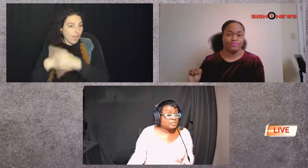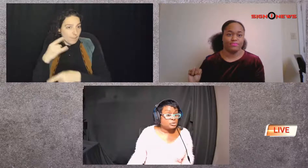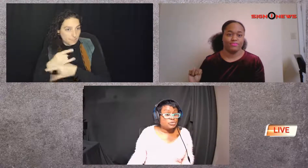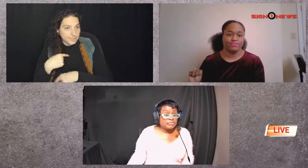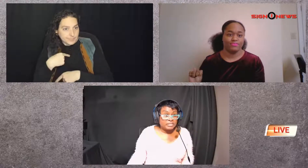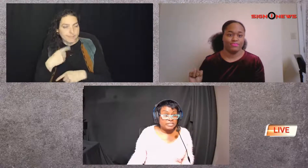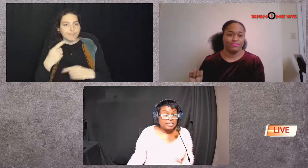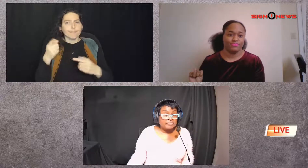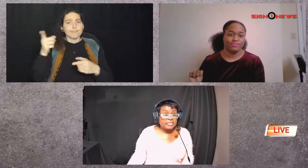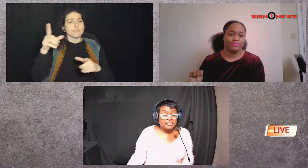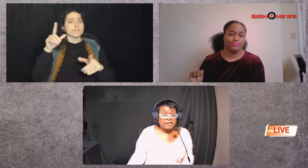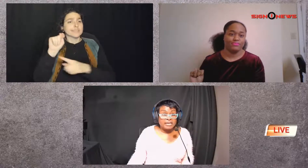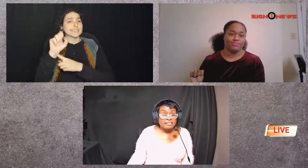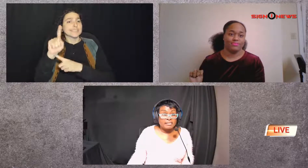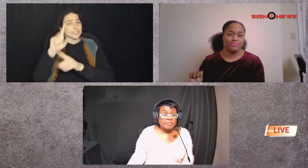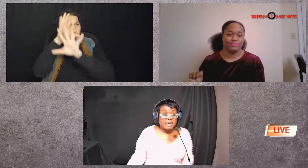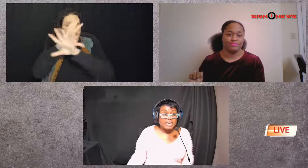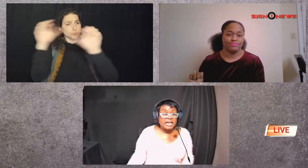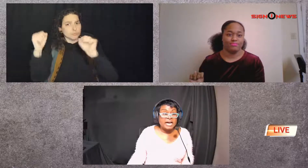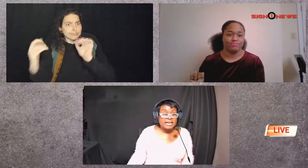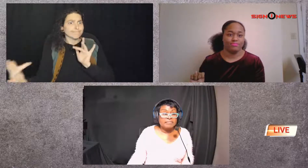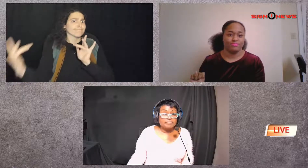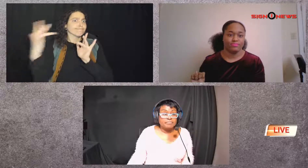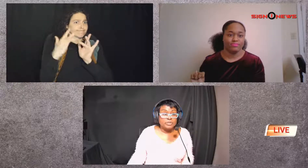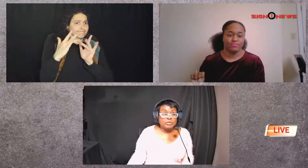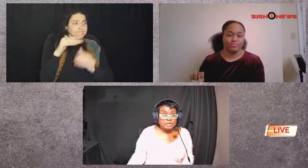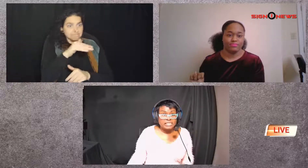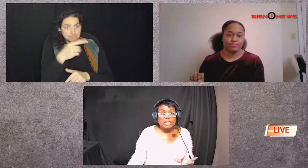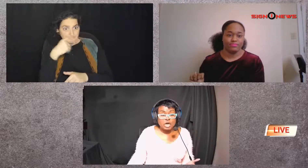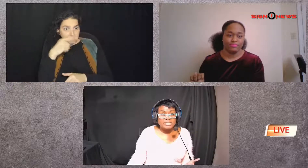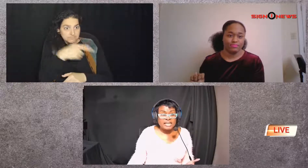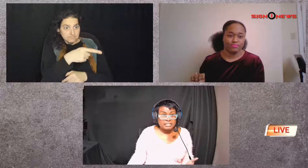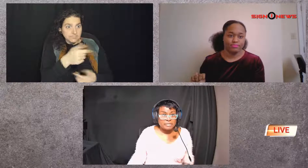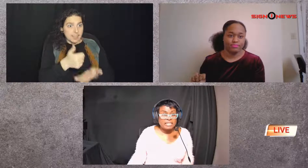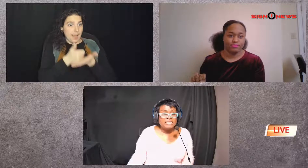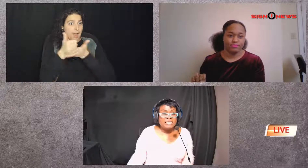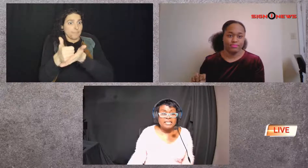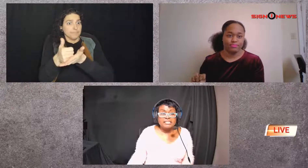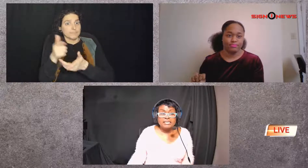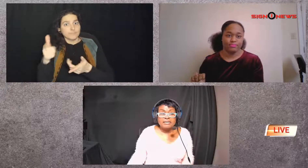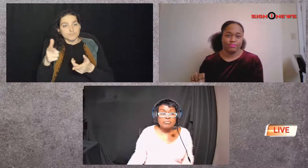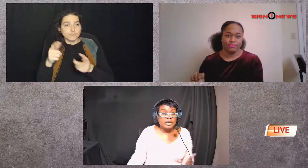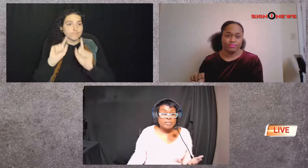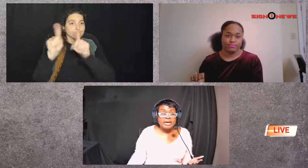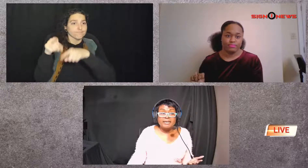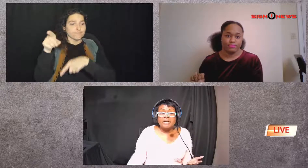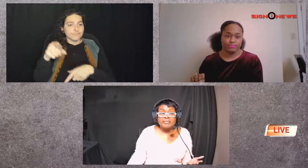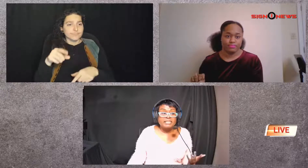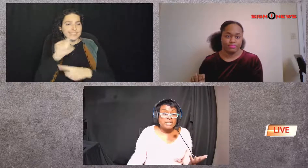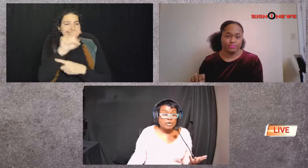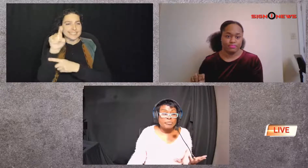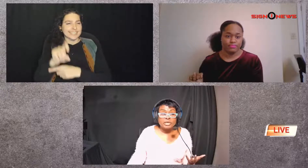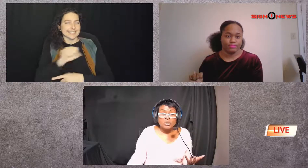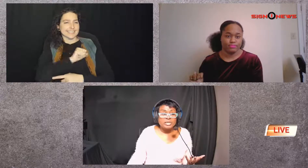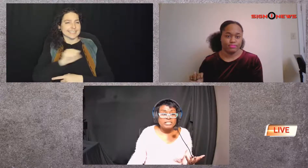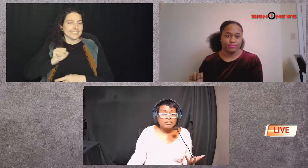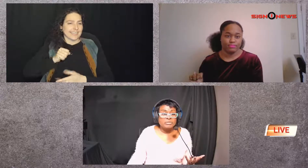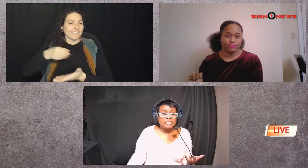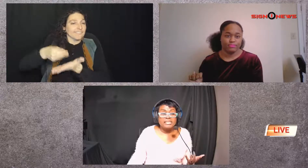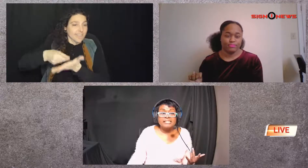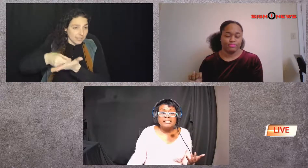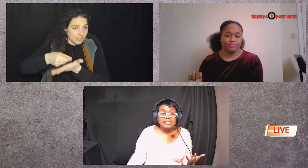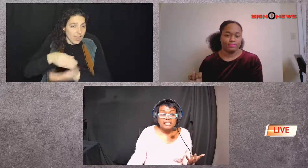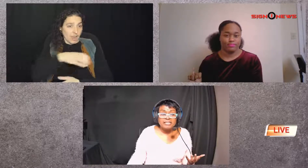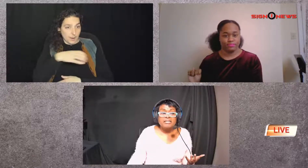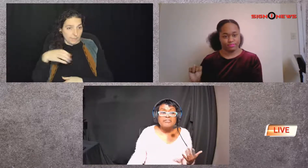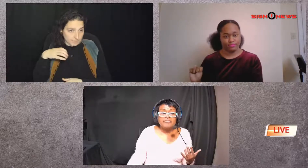and for the Texas School for the Deaf. As an alumni, the president contacted me and said, would I mind coming to help and going